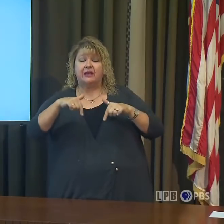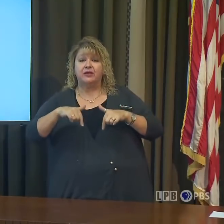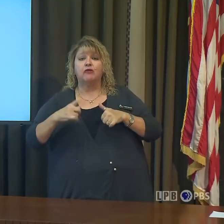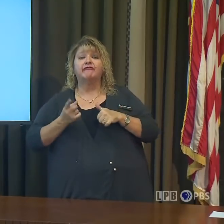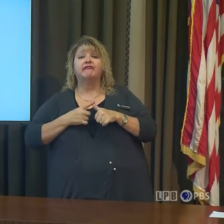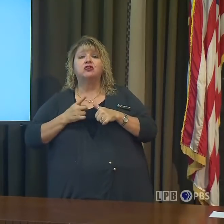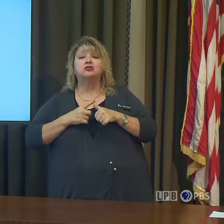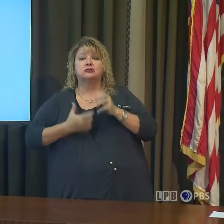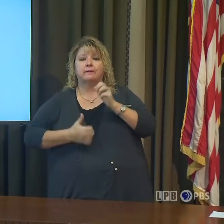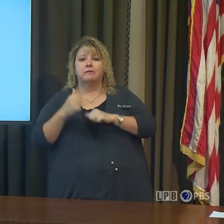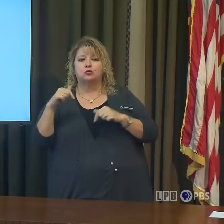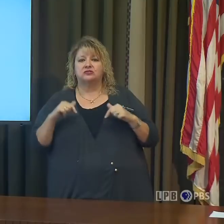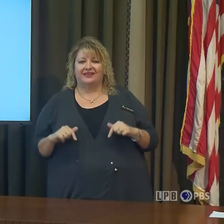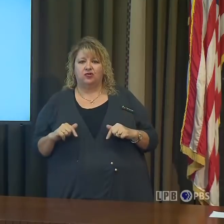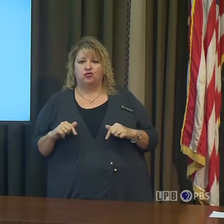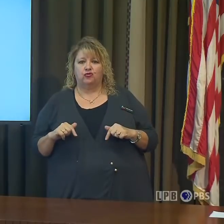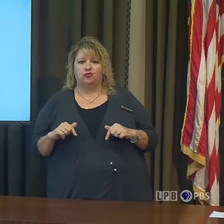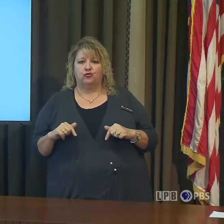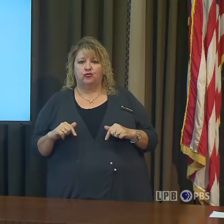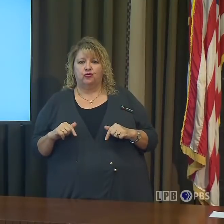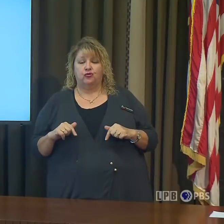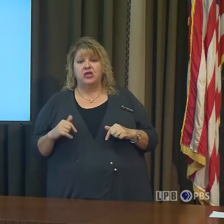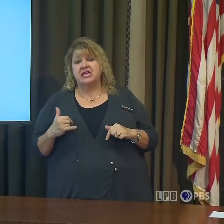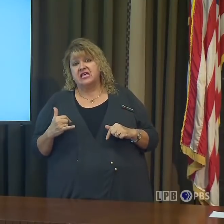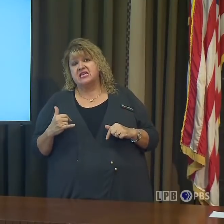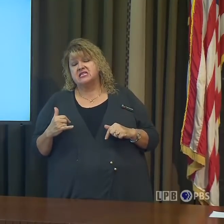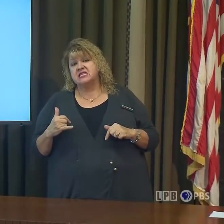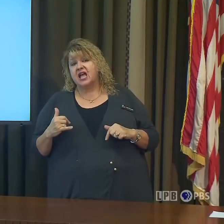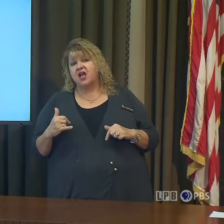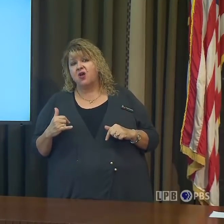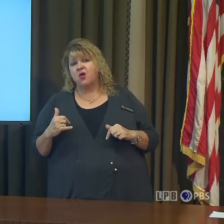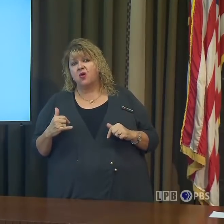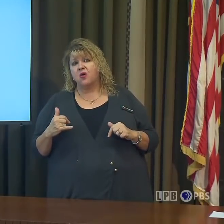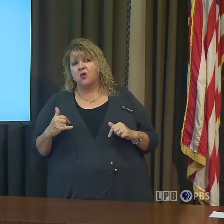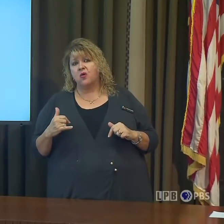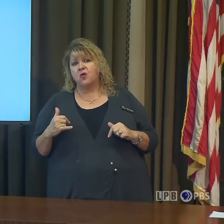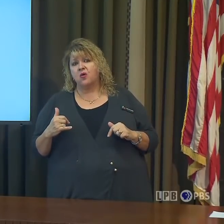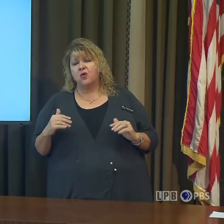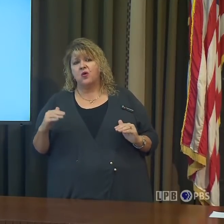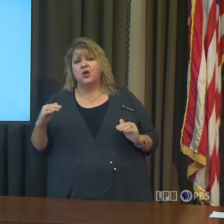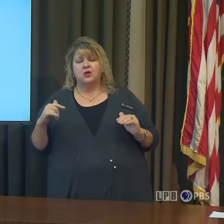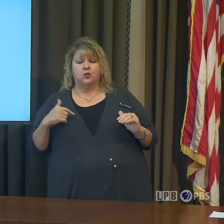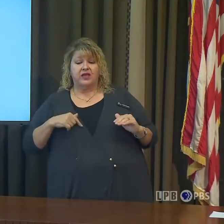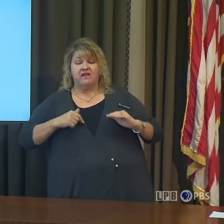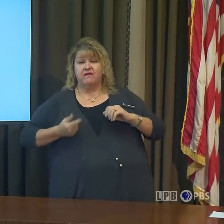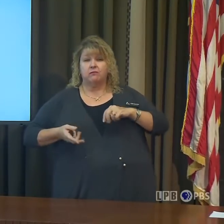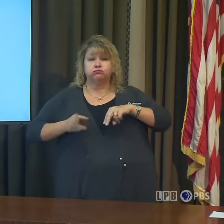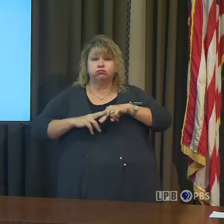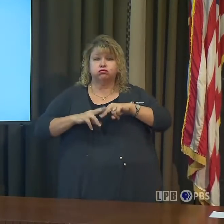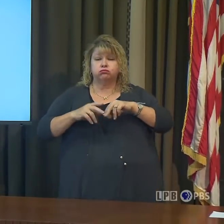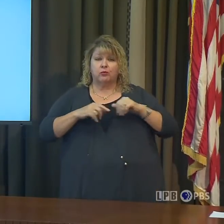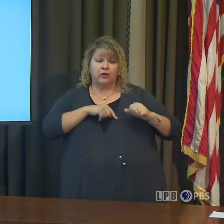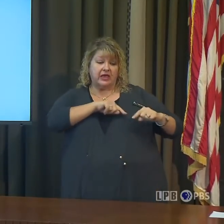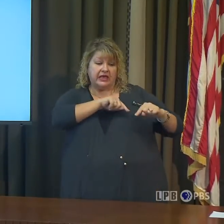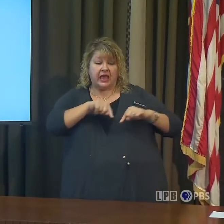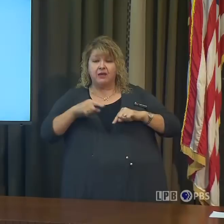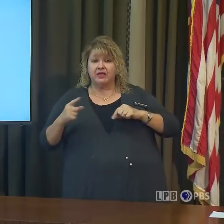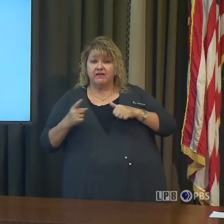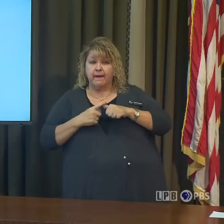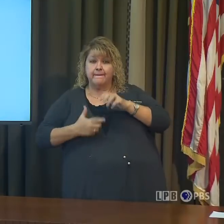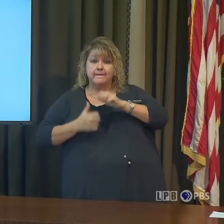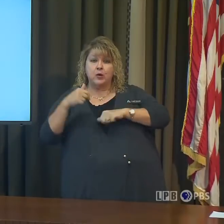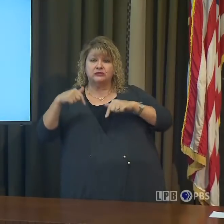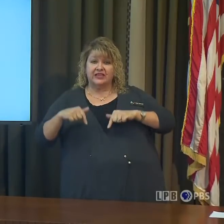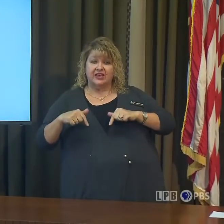first. We've now come pretty level to what the national numbers are. Nationally, 83% of every